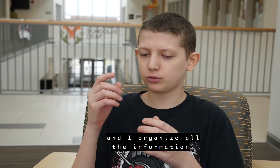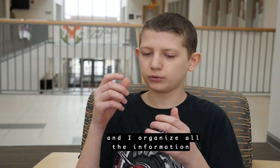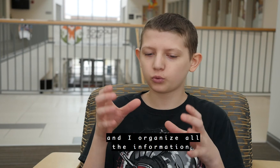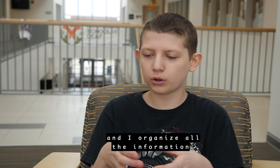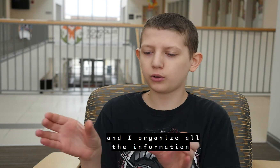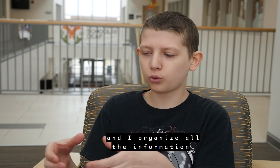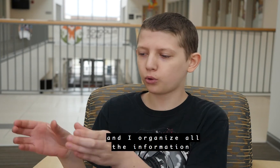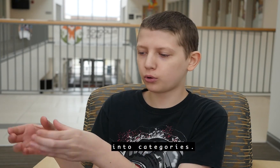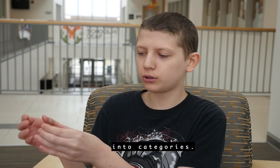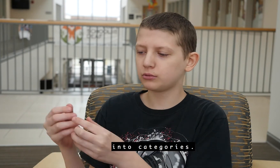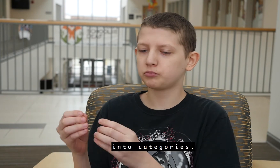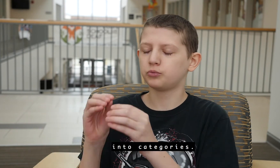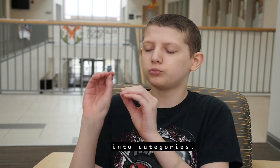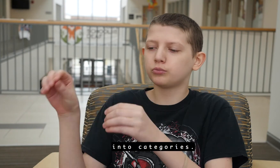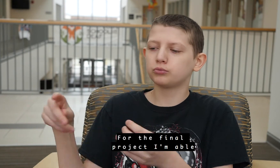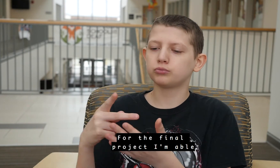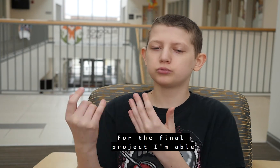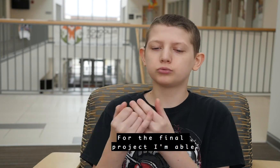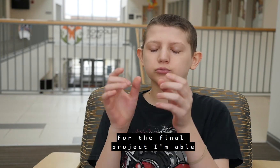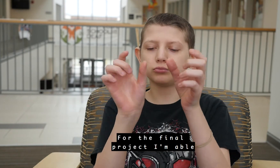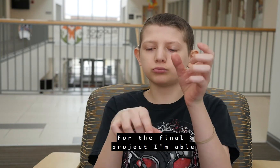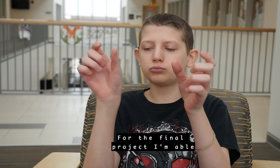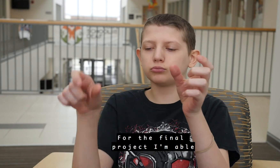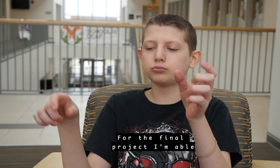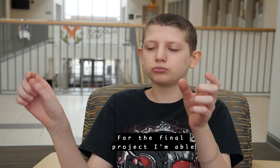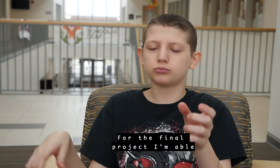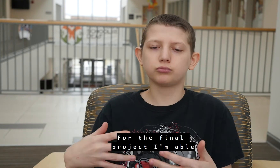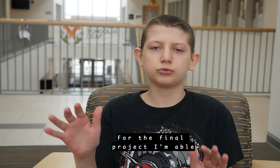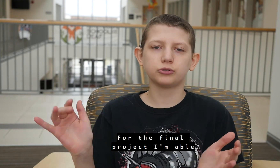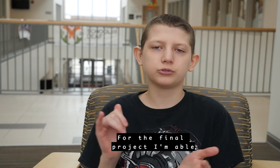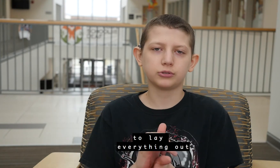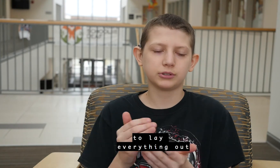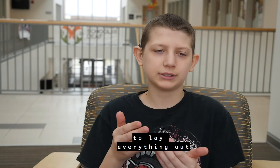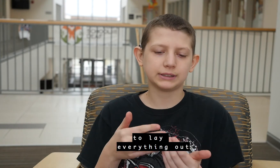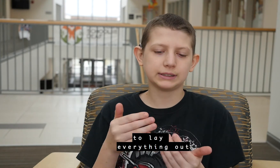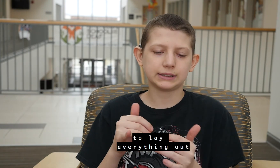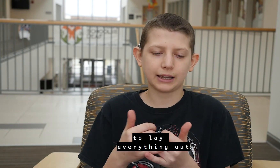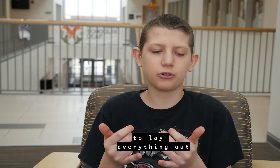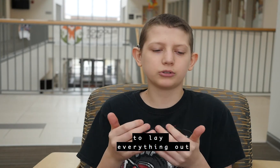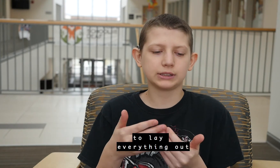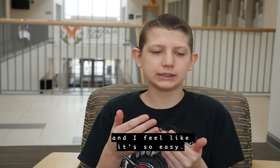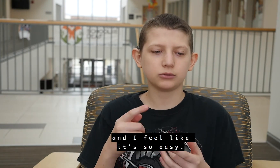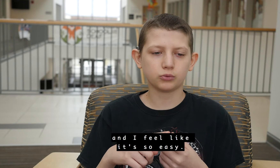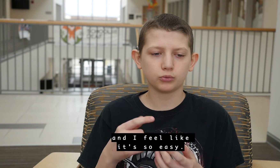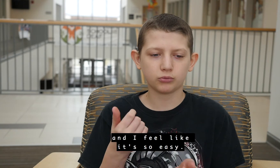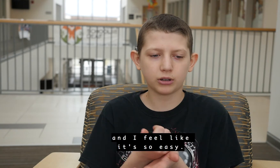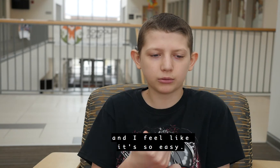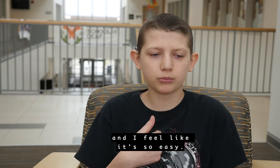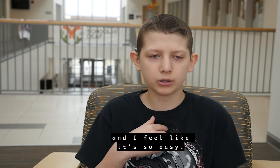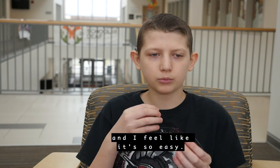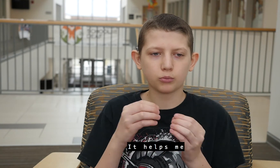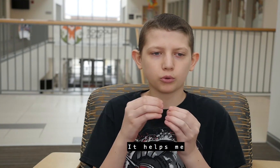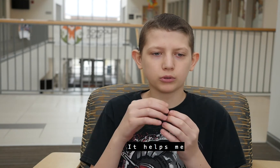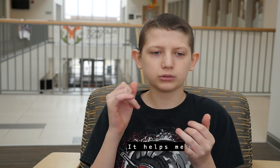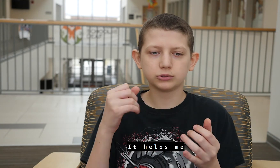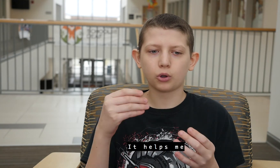all the information into categories. And then for the final project, I'm able to lay everything out and I feel like it's so easy and it helps me